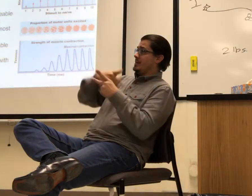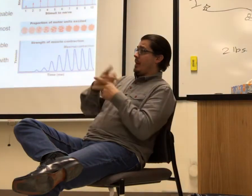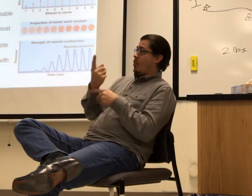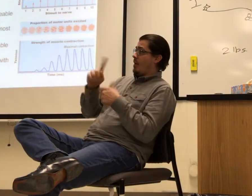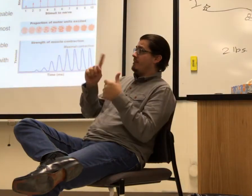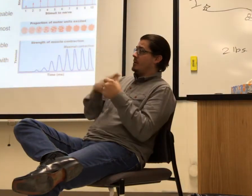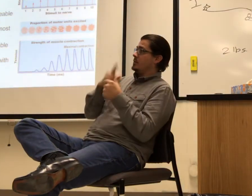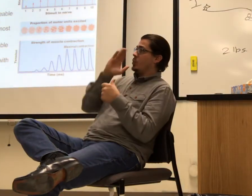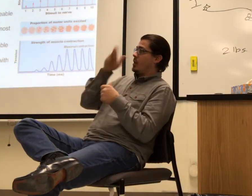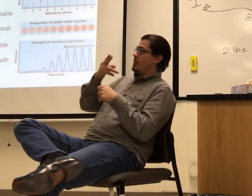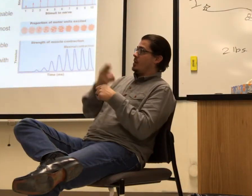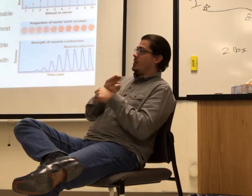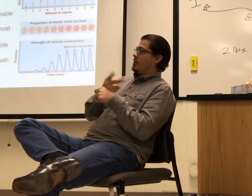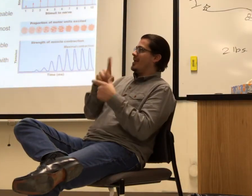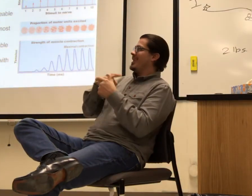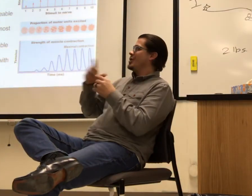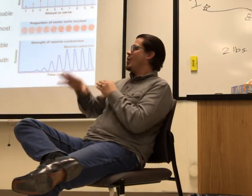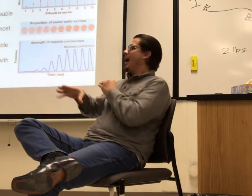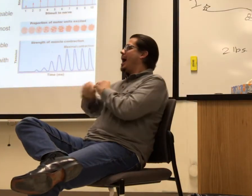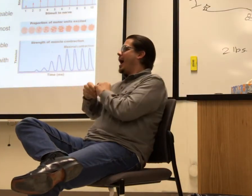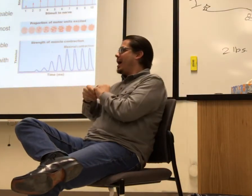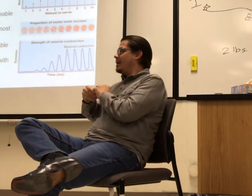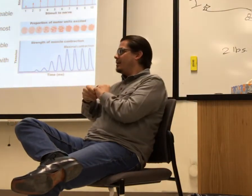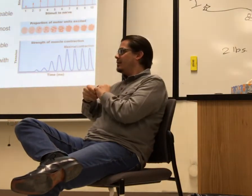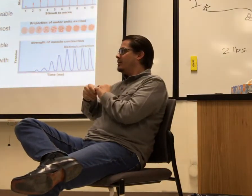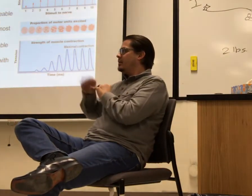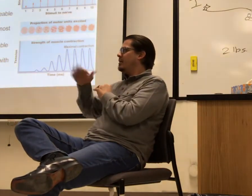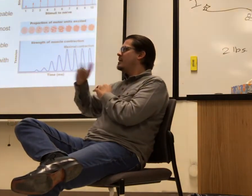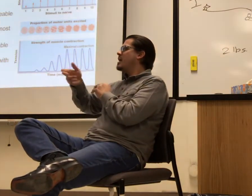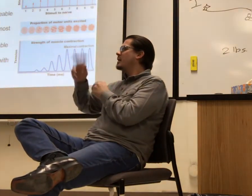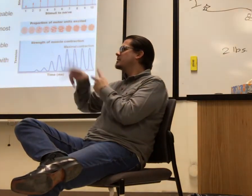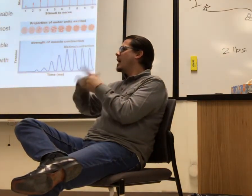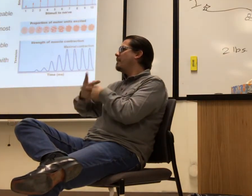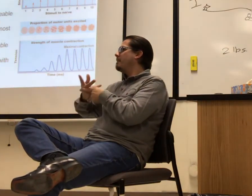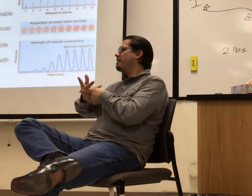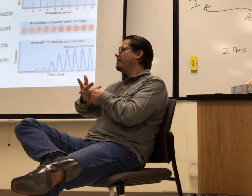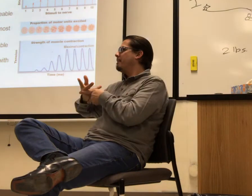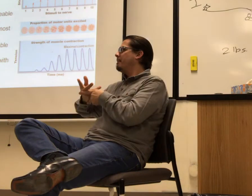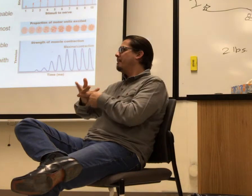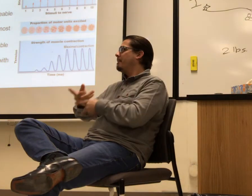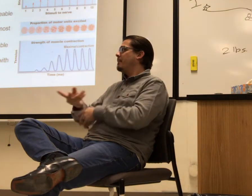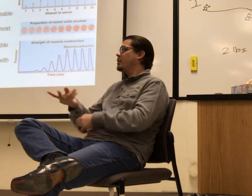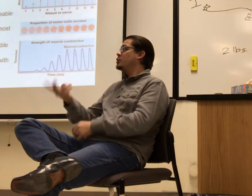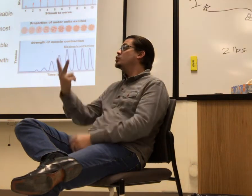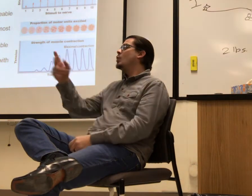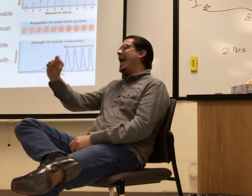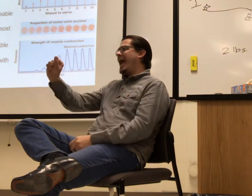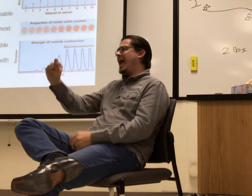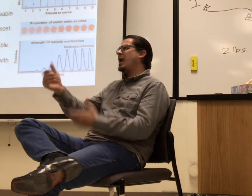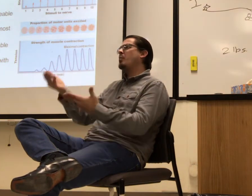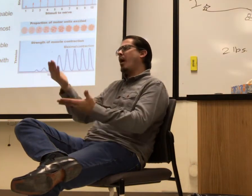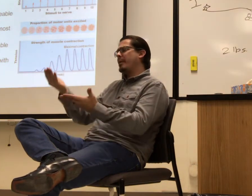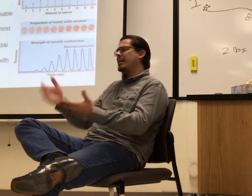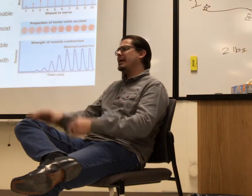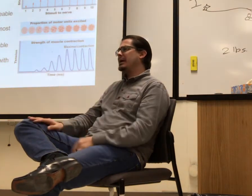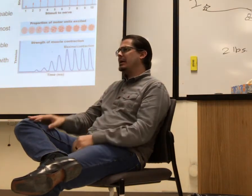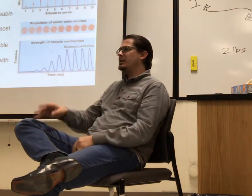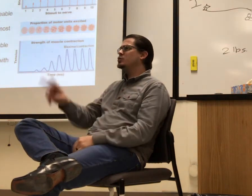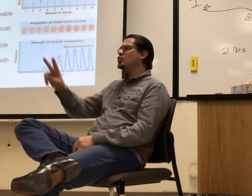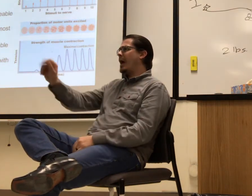ones, but then you add on to that, what's the next type? 2A probably,